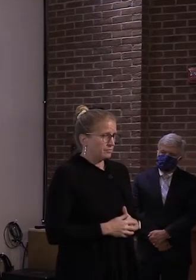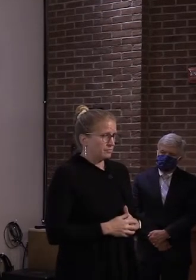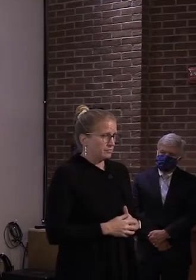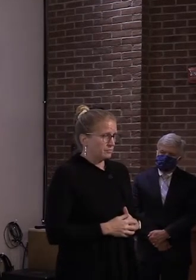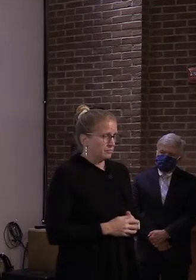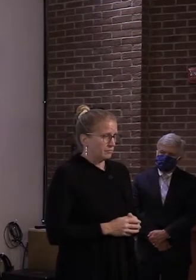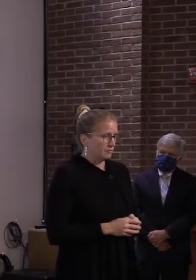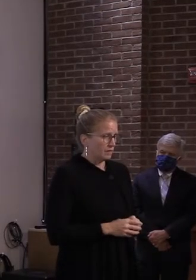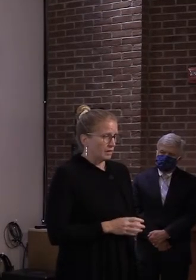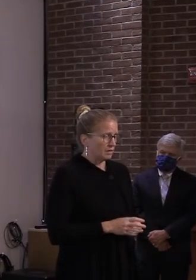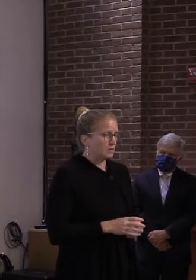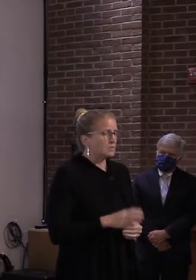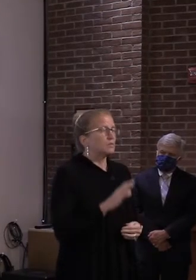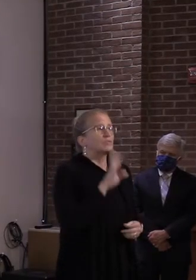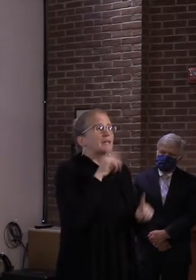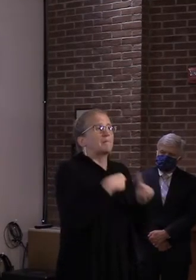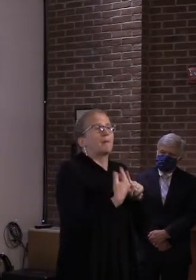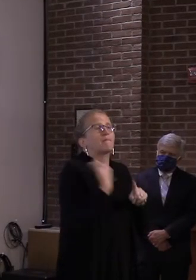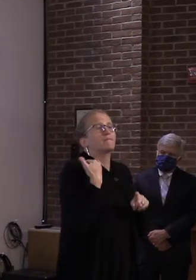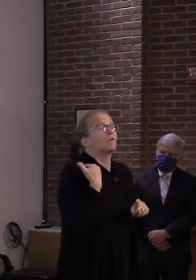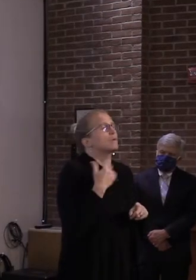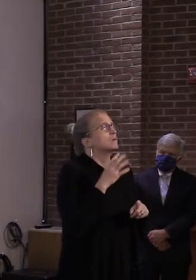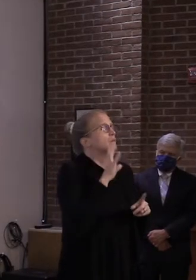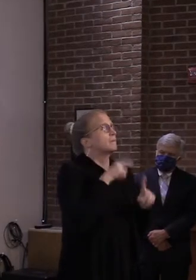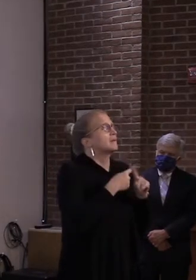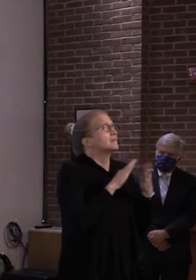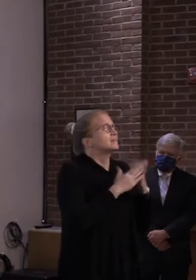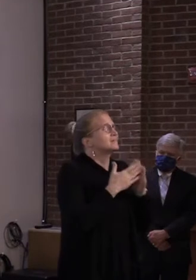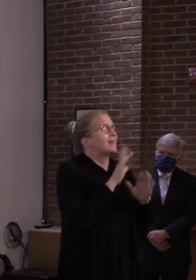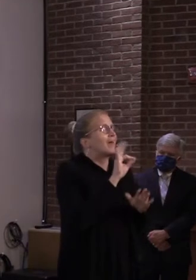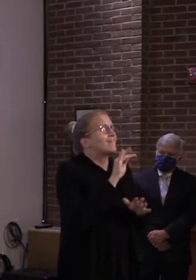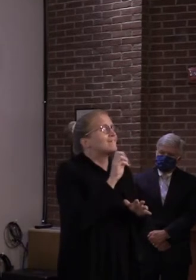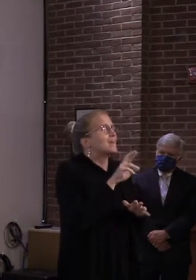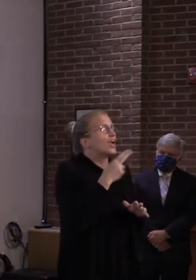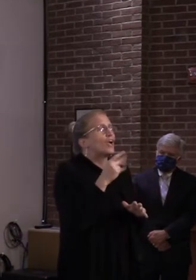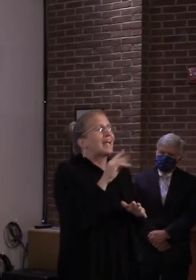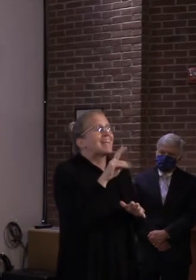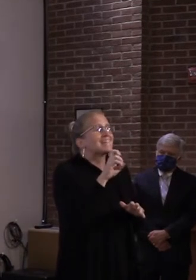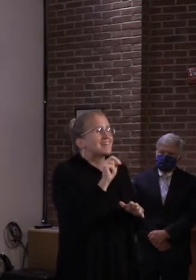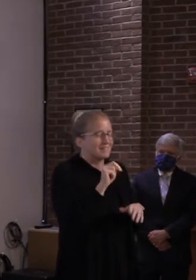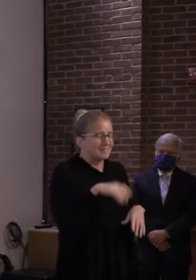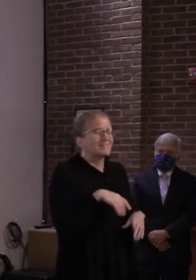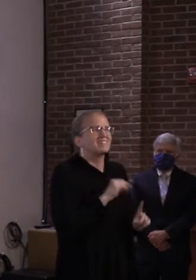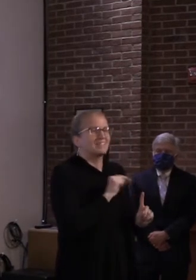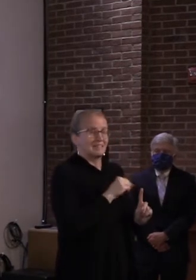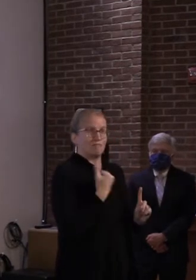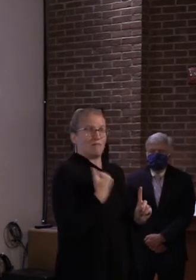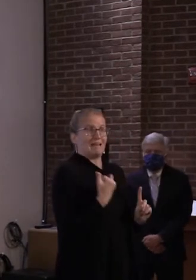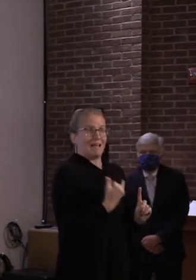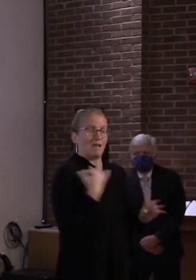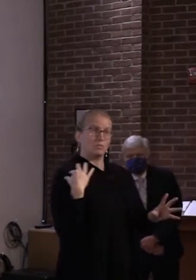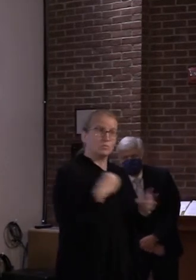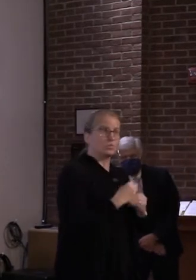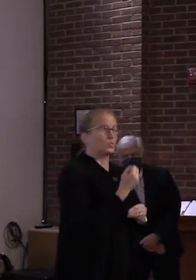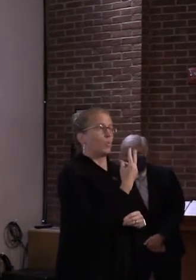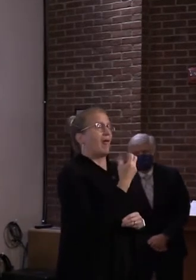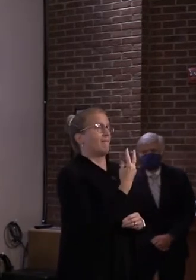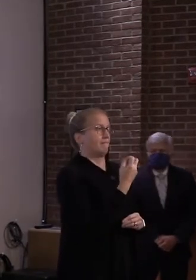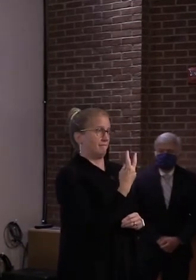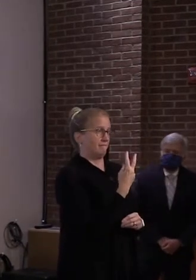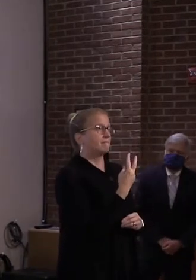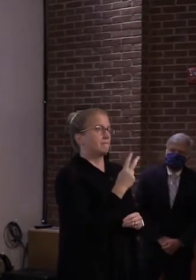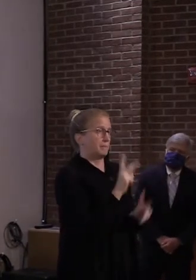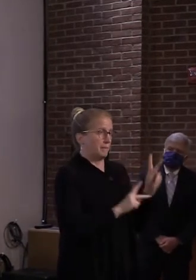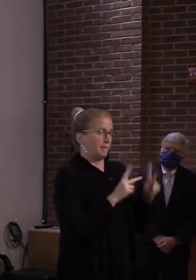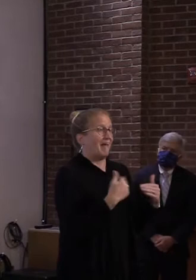what we discussed about Fairhaven previously. Currently, there are 12 cases associated with that, though